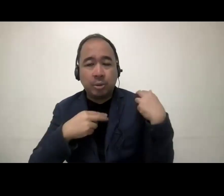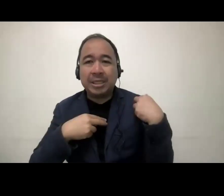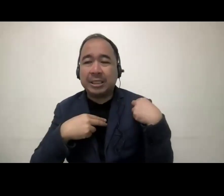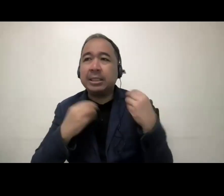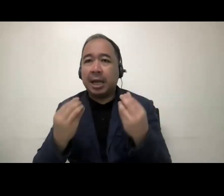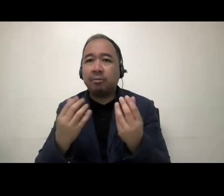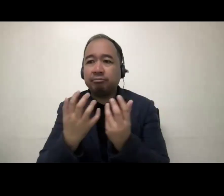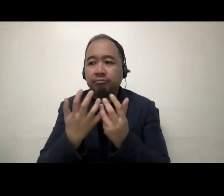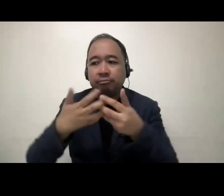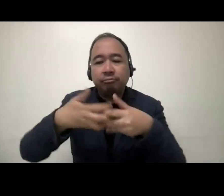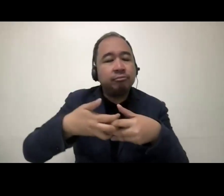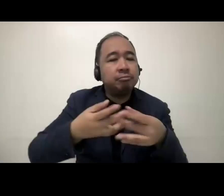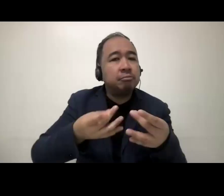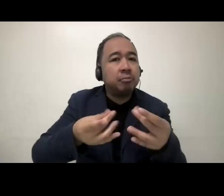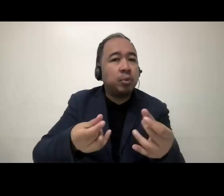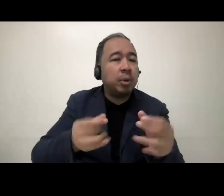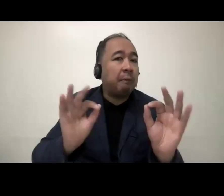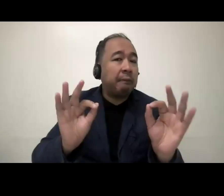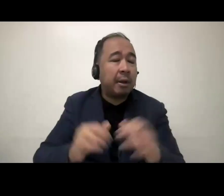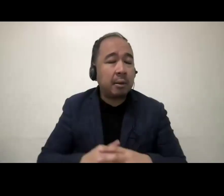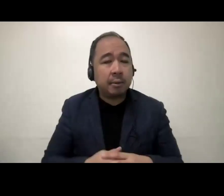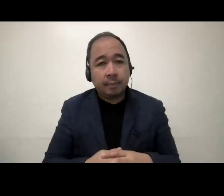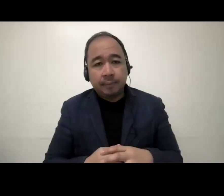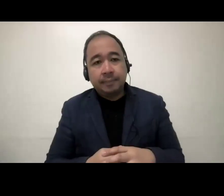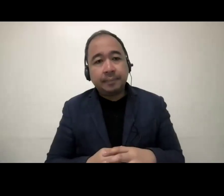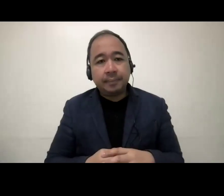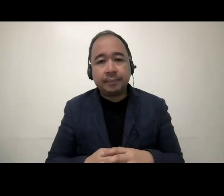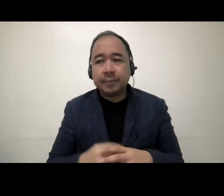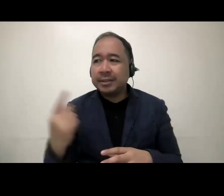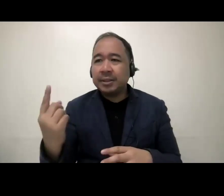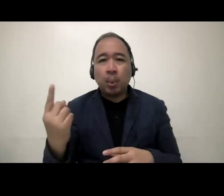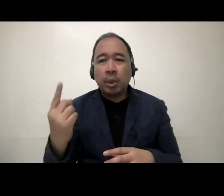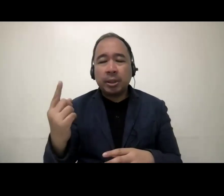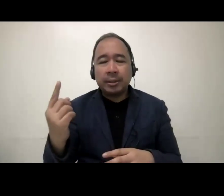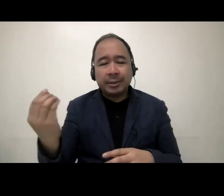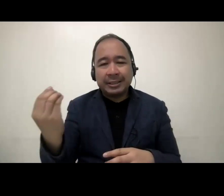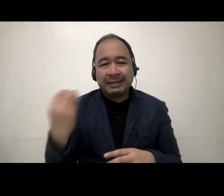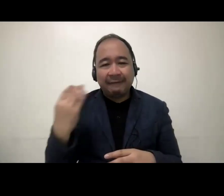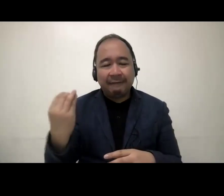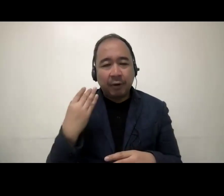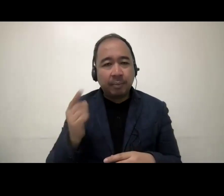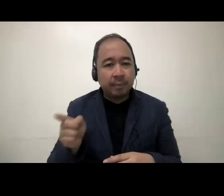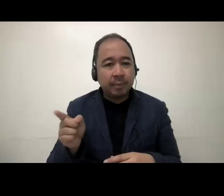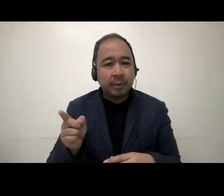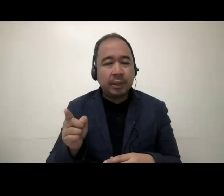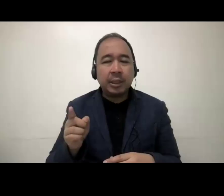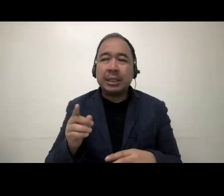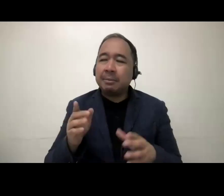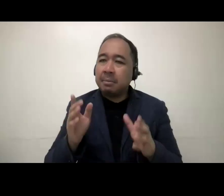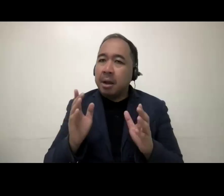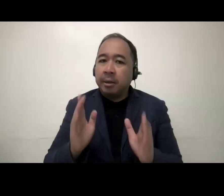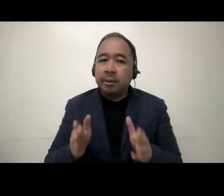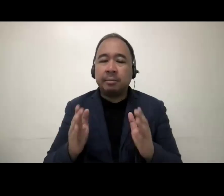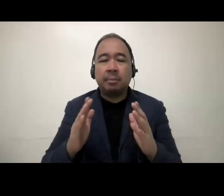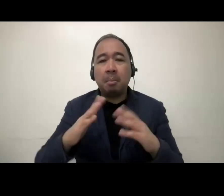There is also something that I heard today, and it's perhaps something that needs more visibility as we go